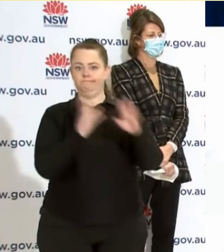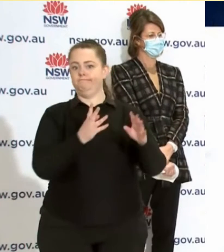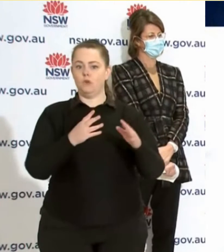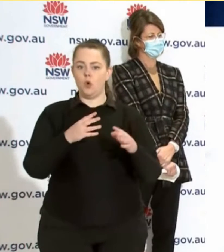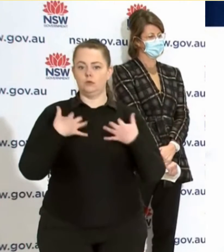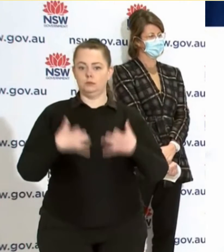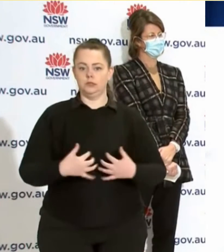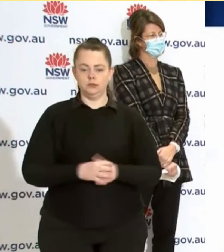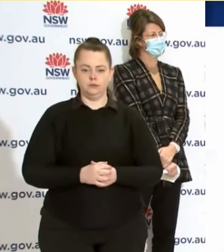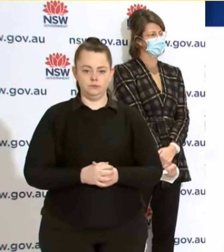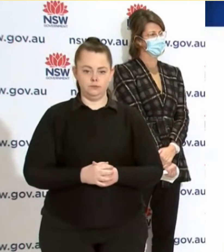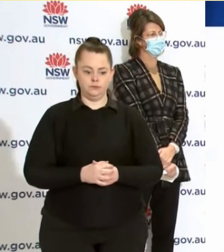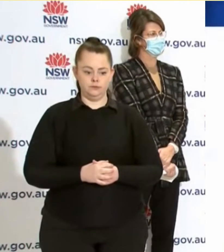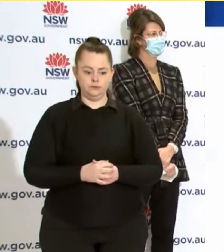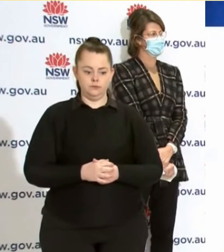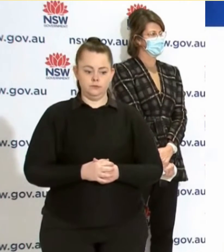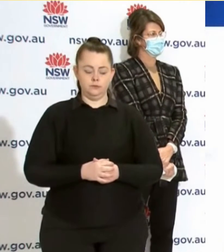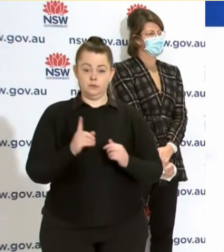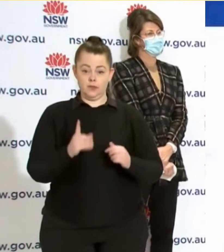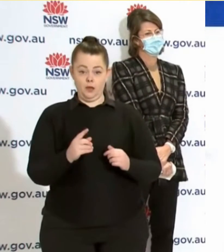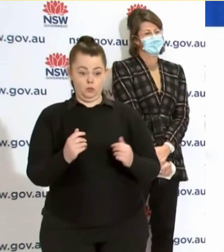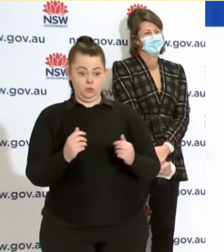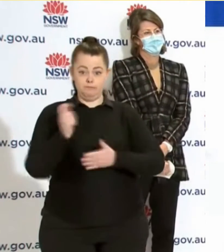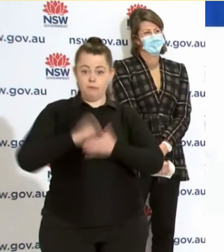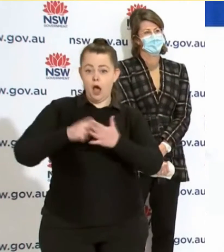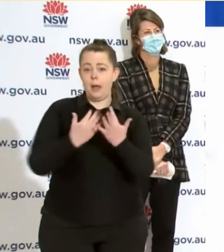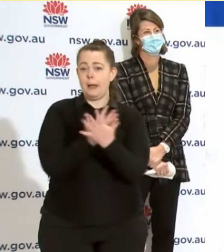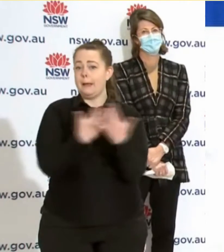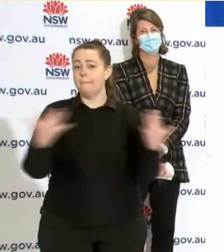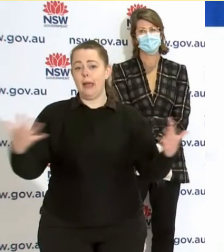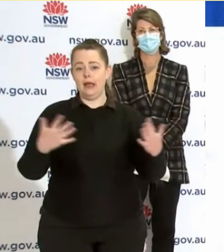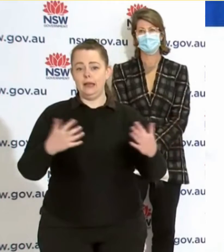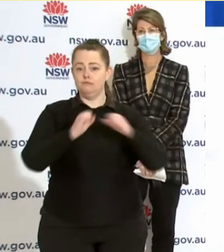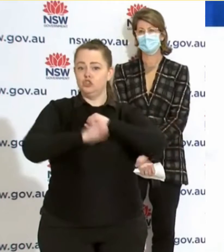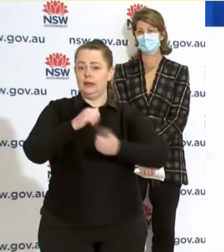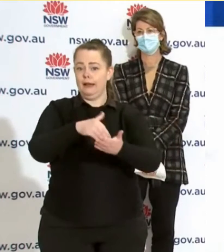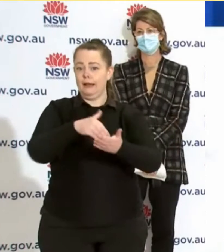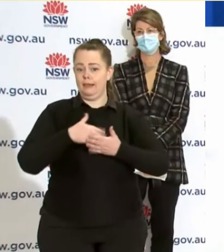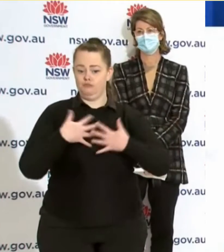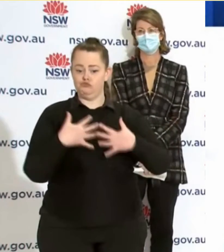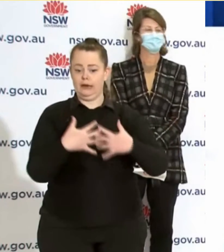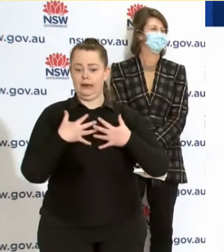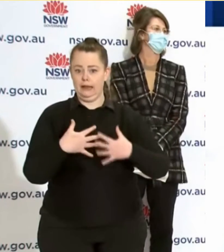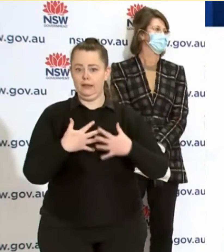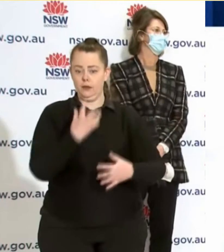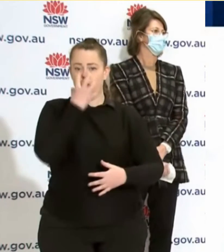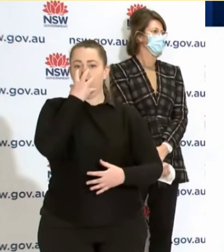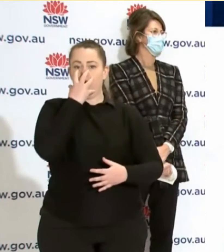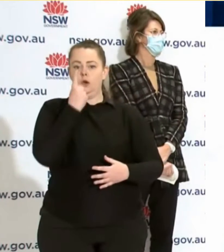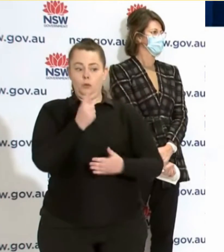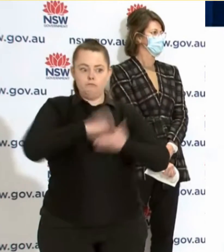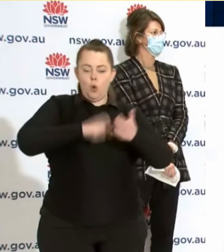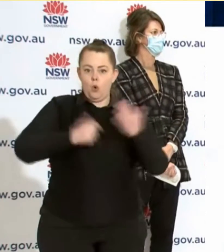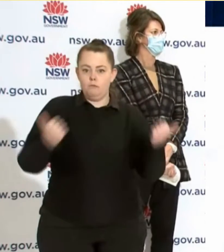on ventilators. It's far less than that number. So we have 2,000 ventilators, we have quadrupled our intensive care capacity,